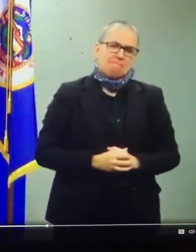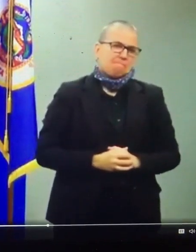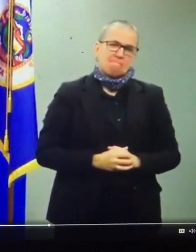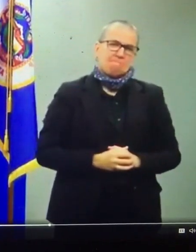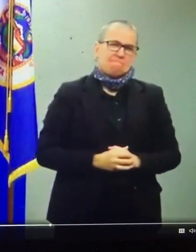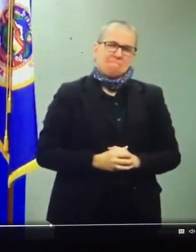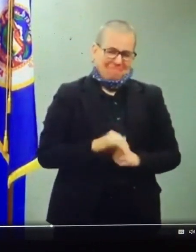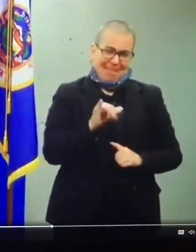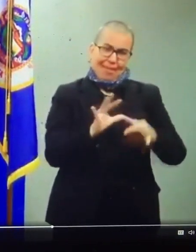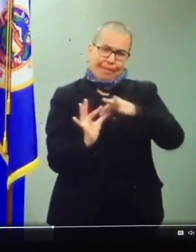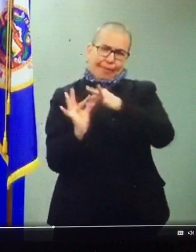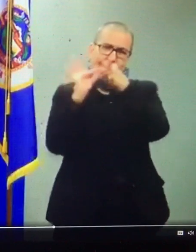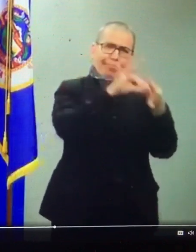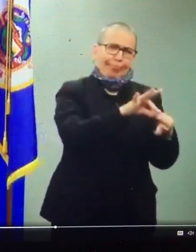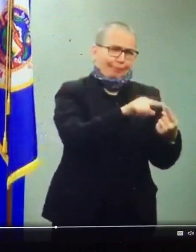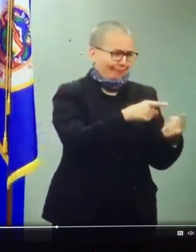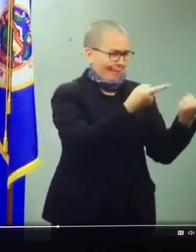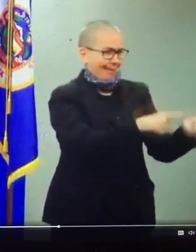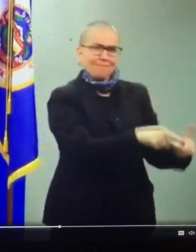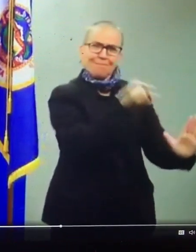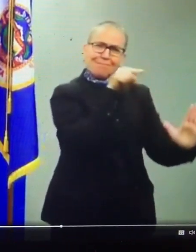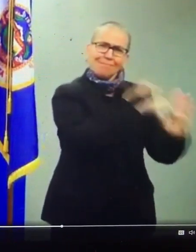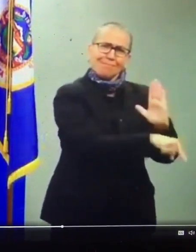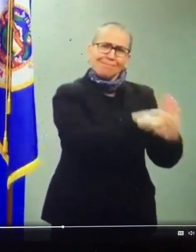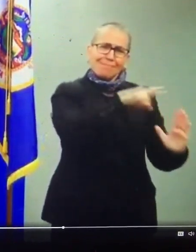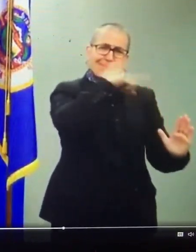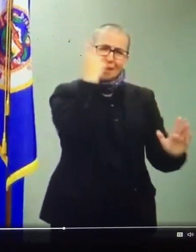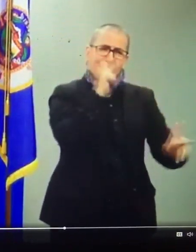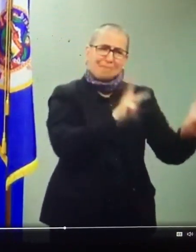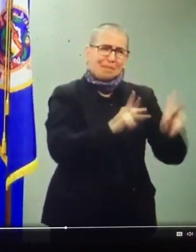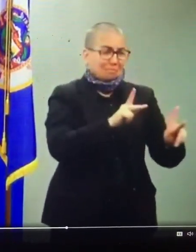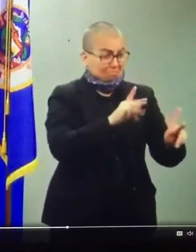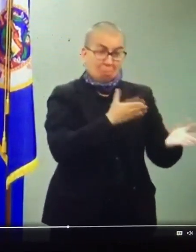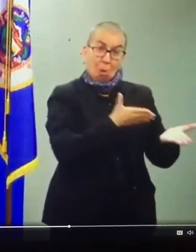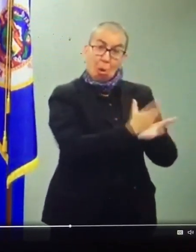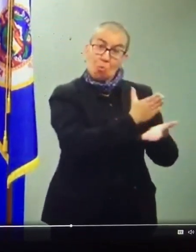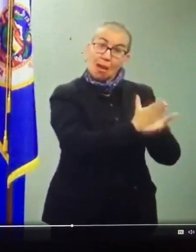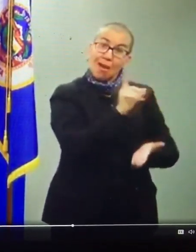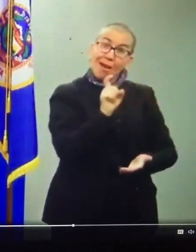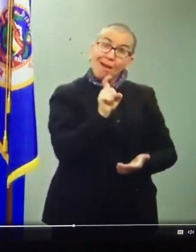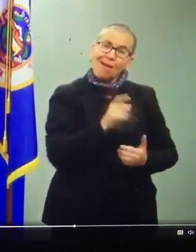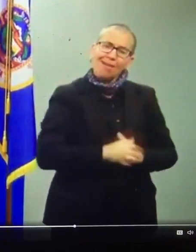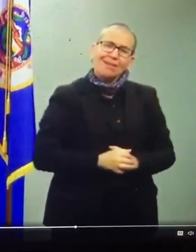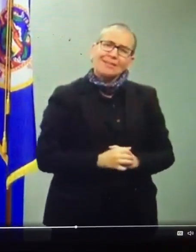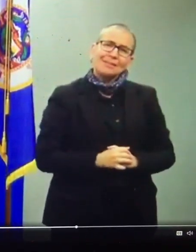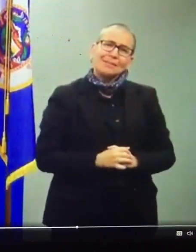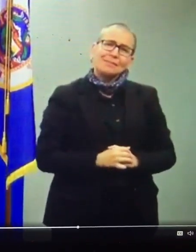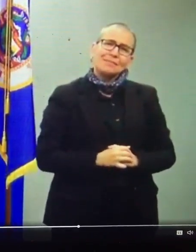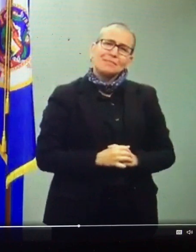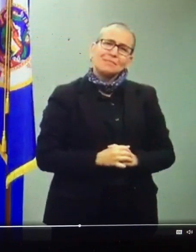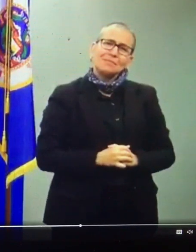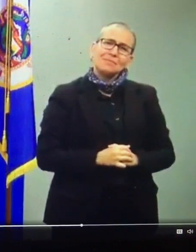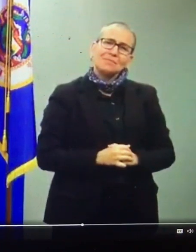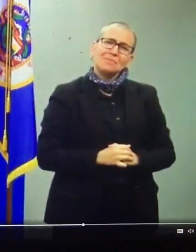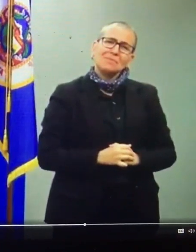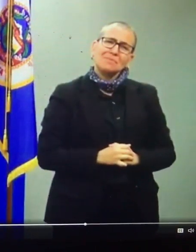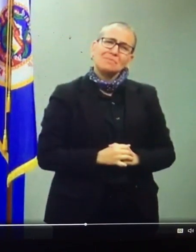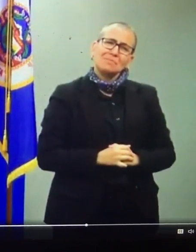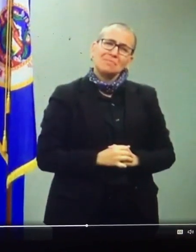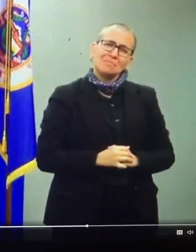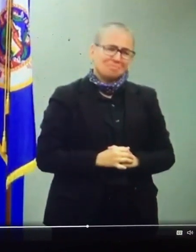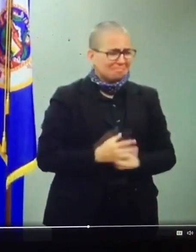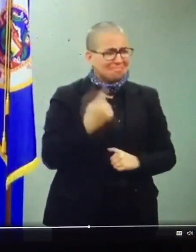in public. And it is an unusual thing that murder charges were brought days later. So what I would like to